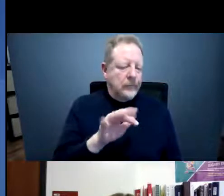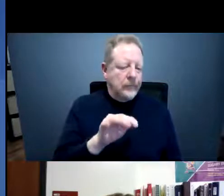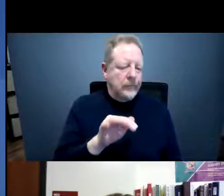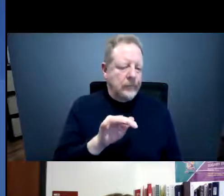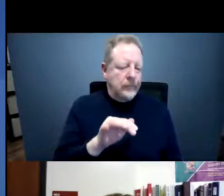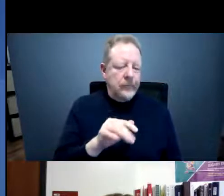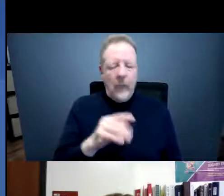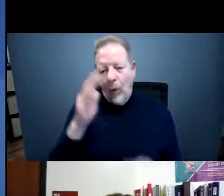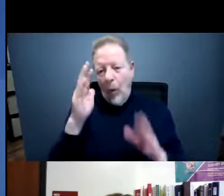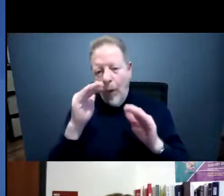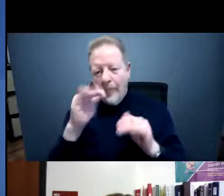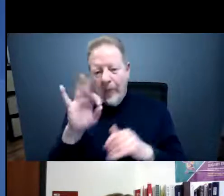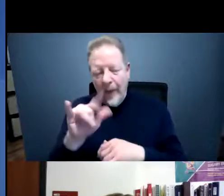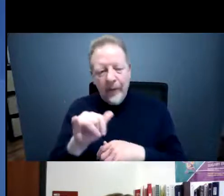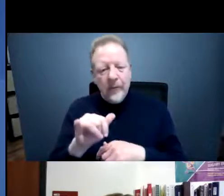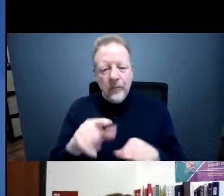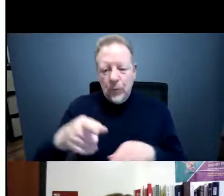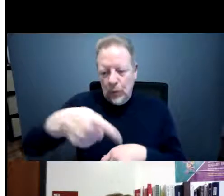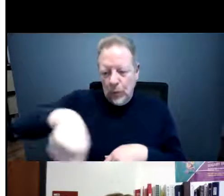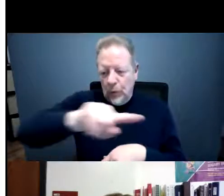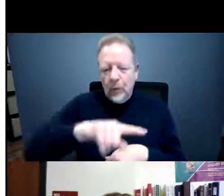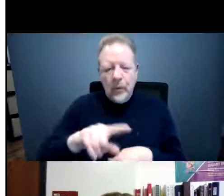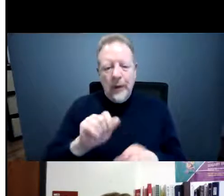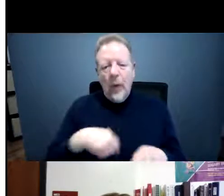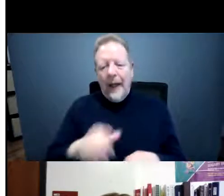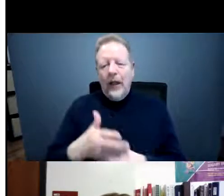hopefully the you guys too, that we can share with